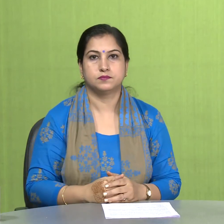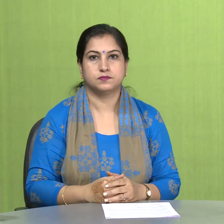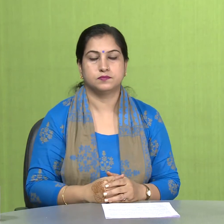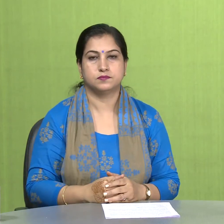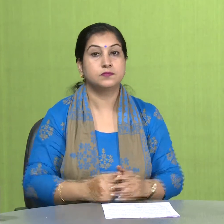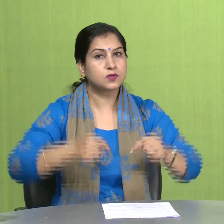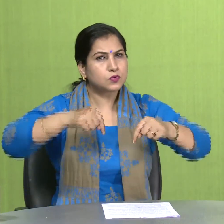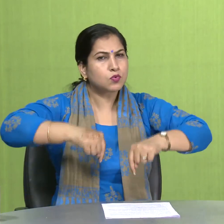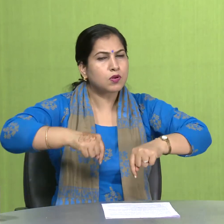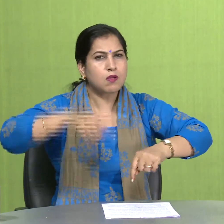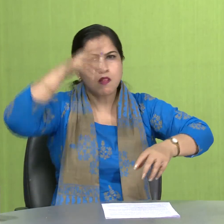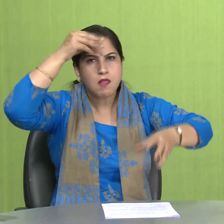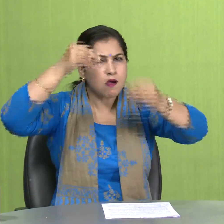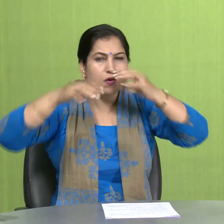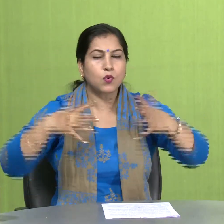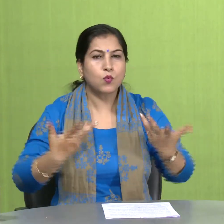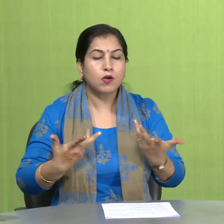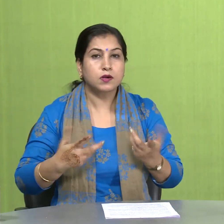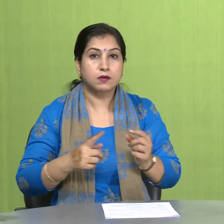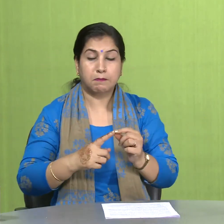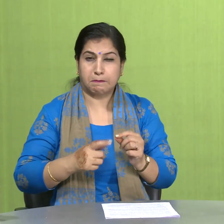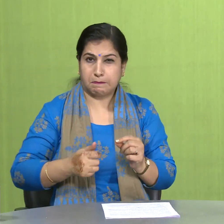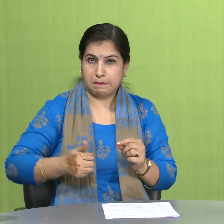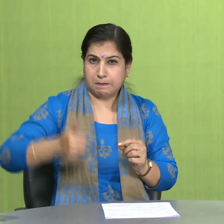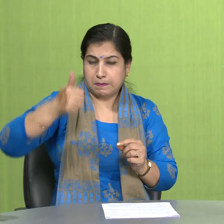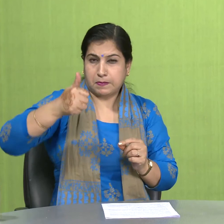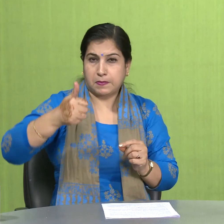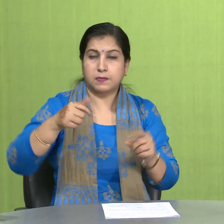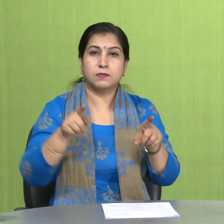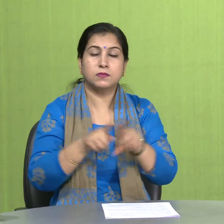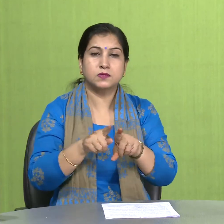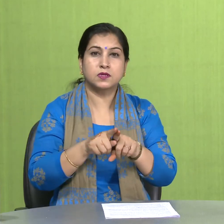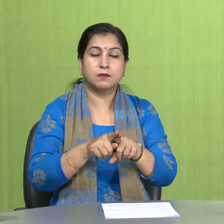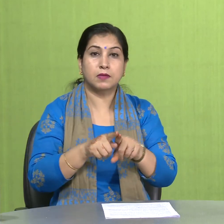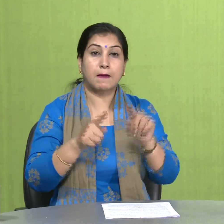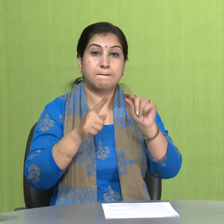Today we came to know about the appointment and the functions of the Prime Minister.